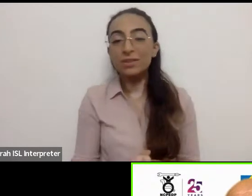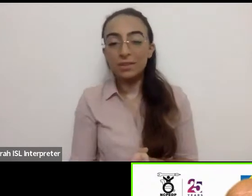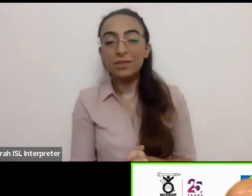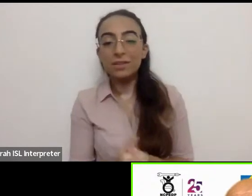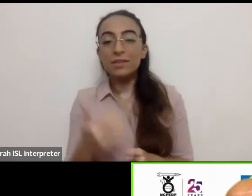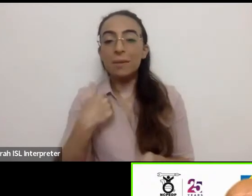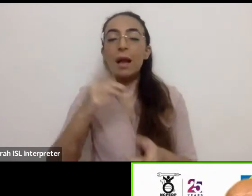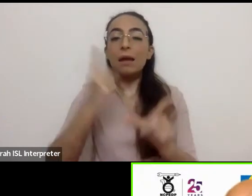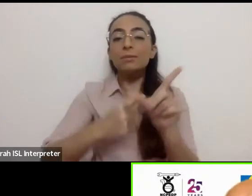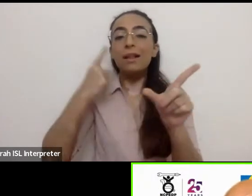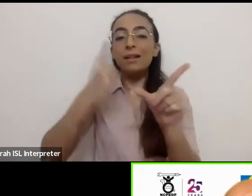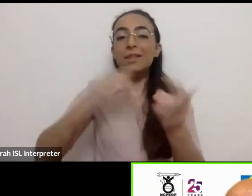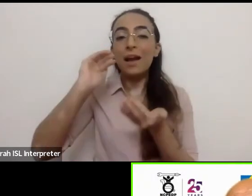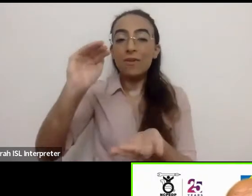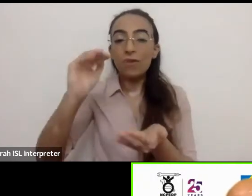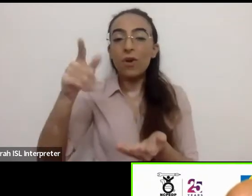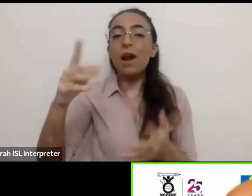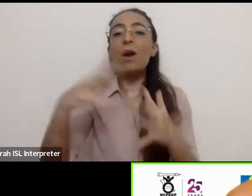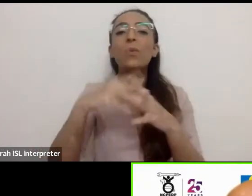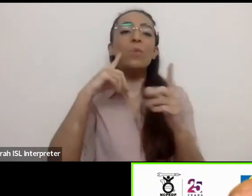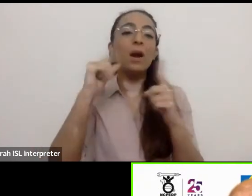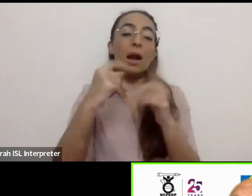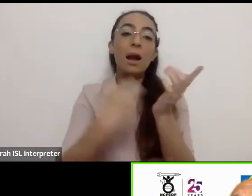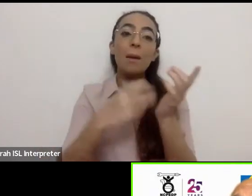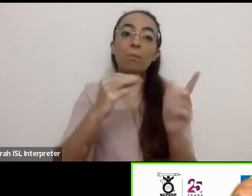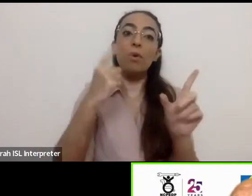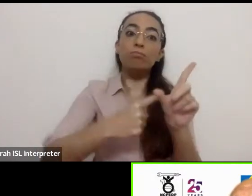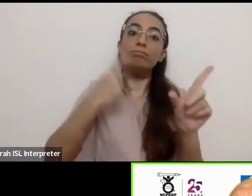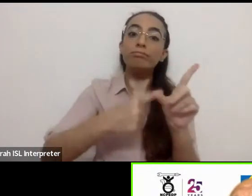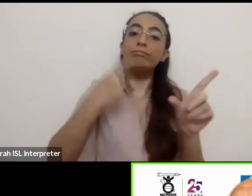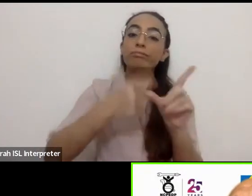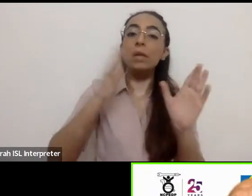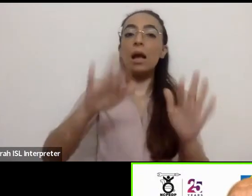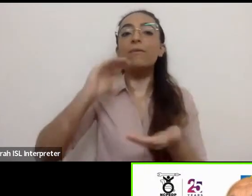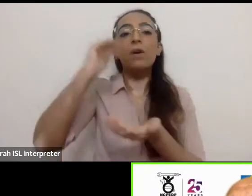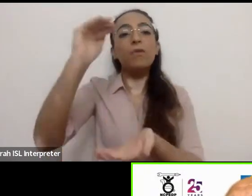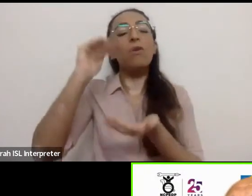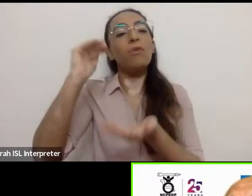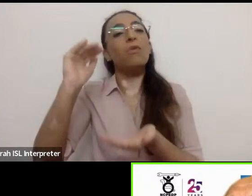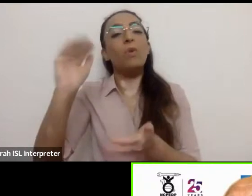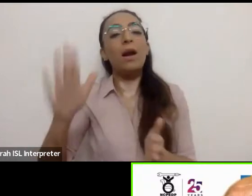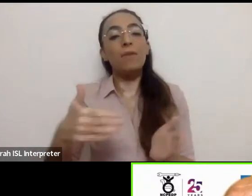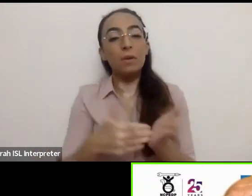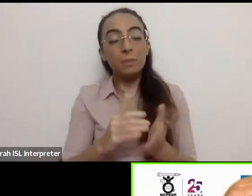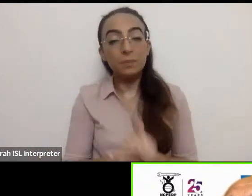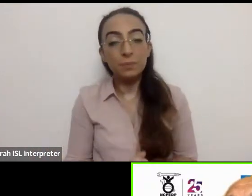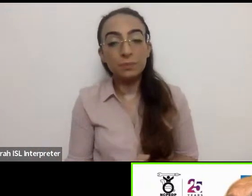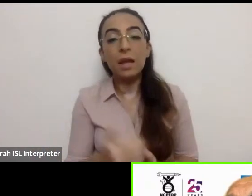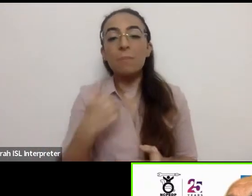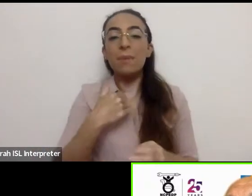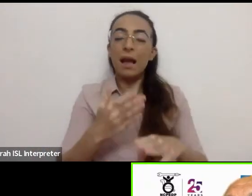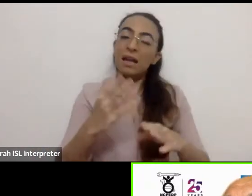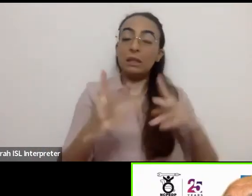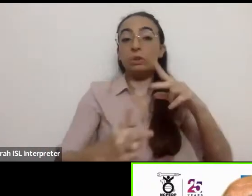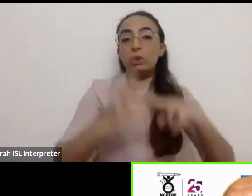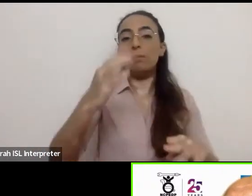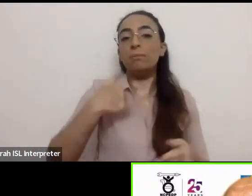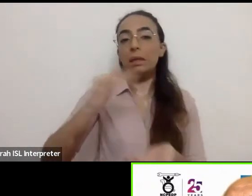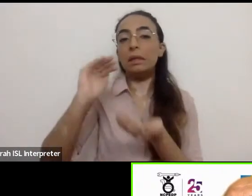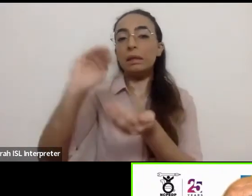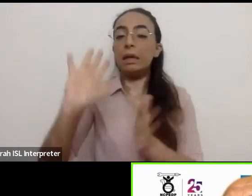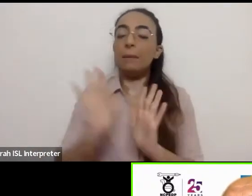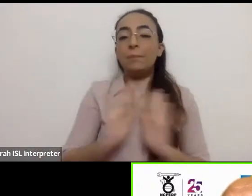out every year, and this year as well. And that was for 3 years. We have stopped giving this award to you, Rishad,